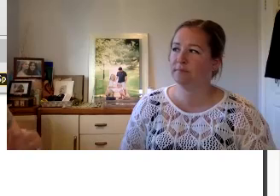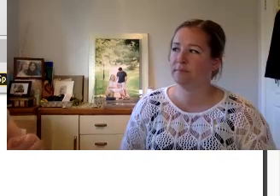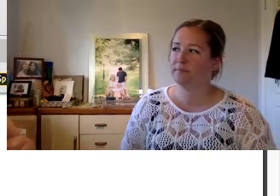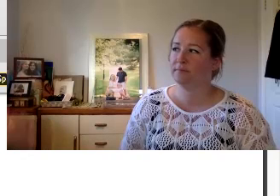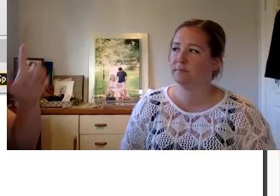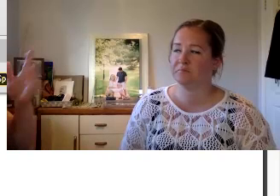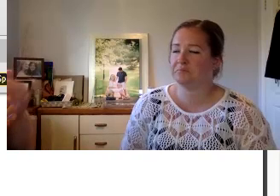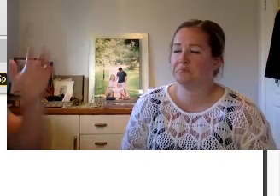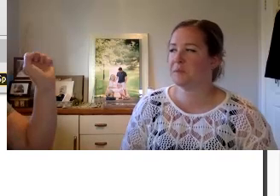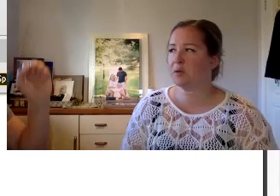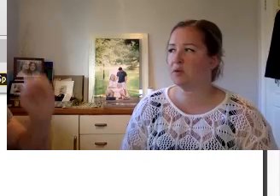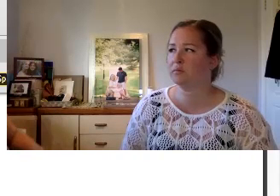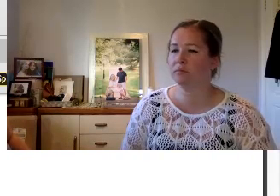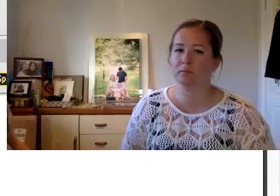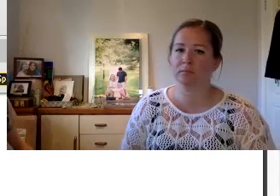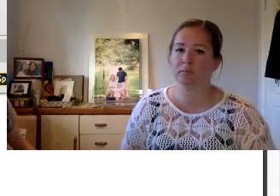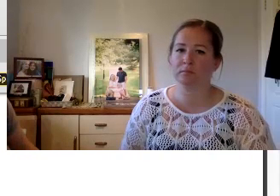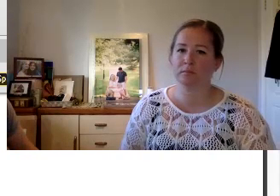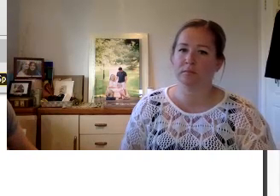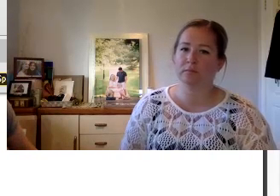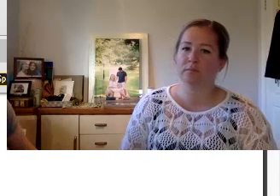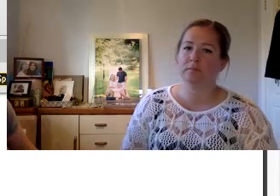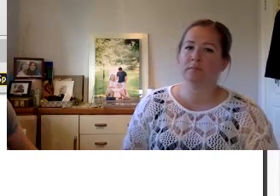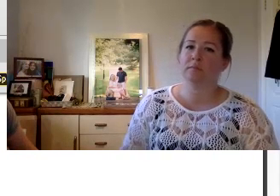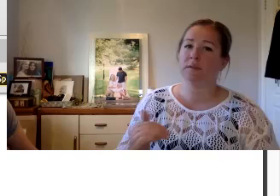comfortable. Doesn't really matter.